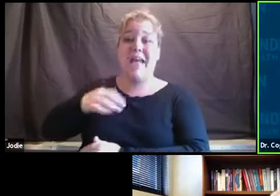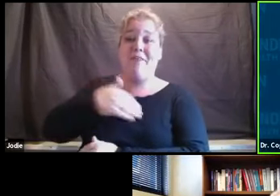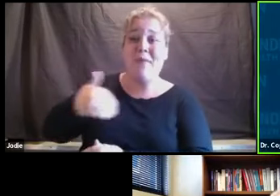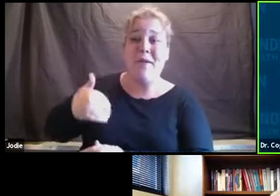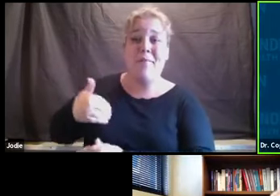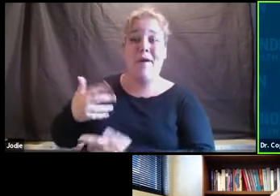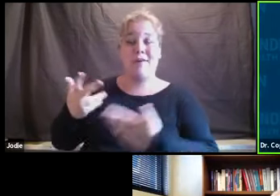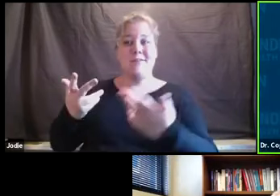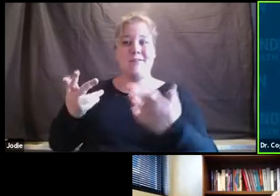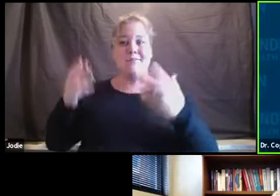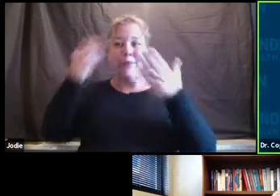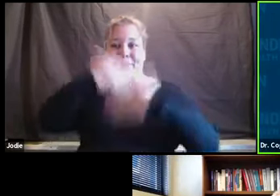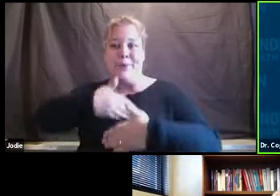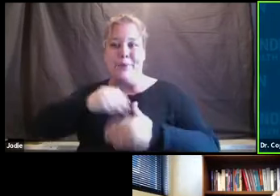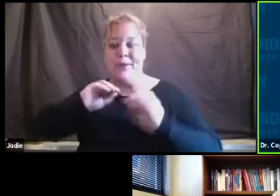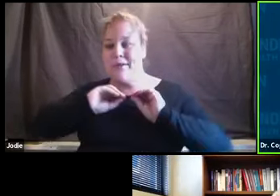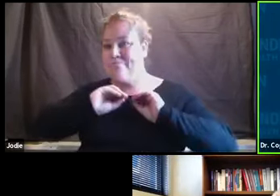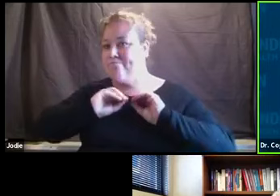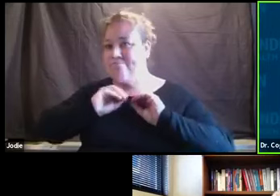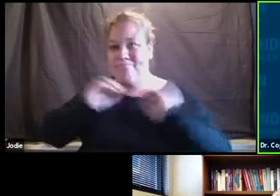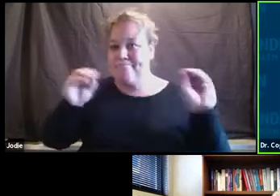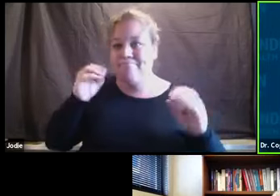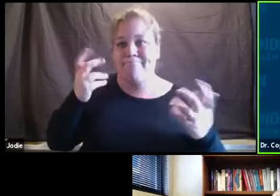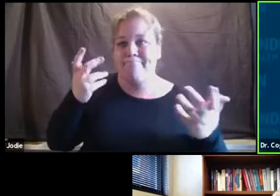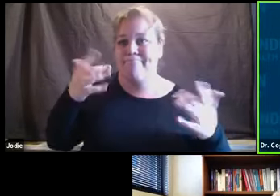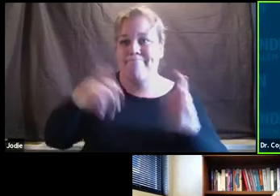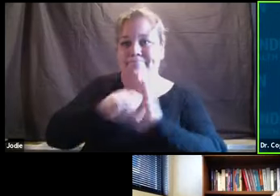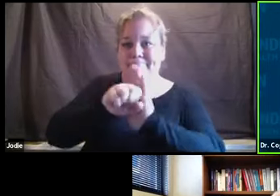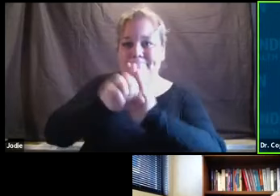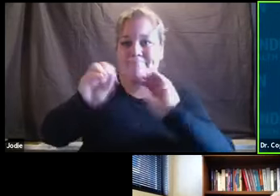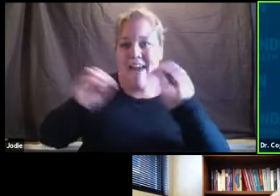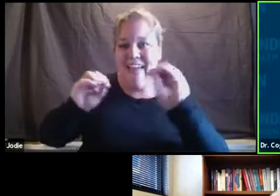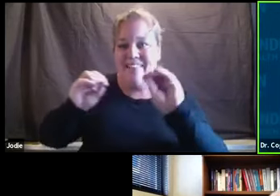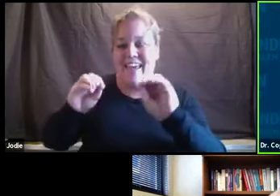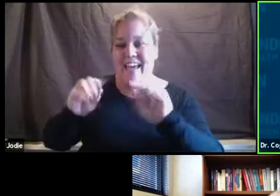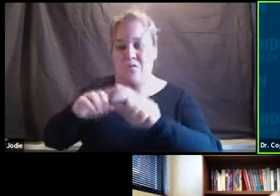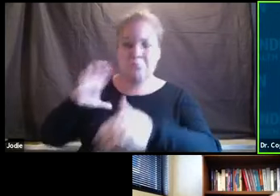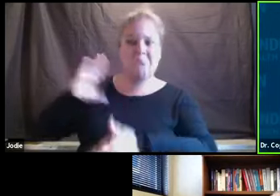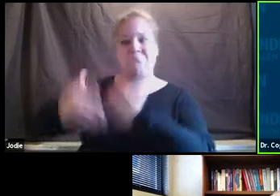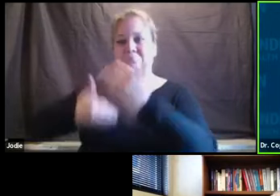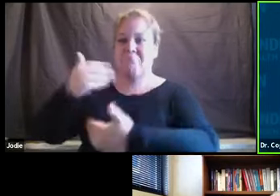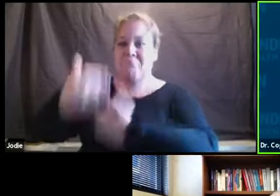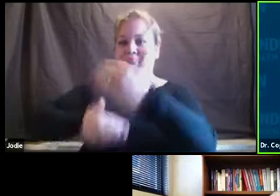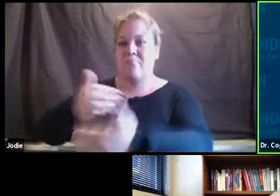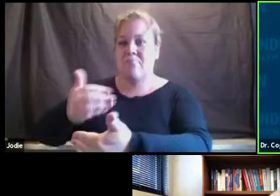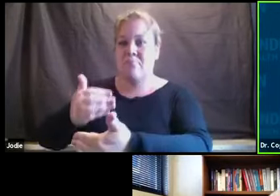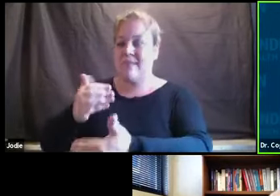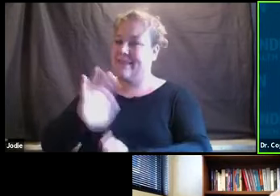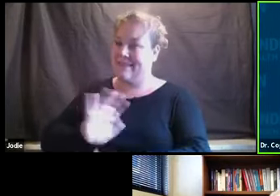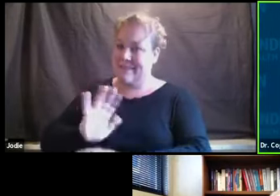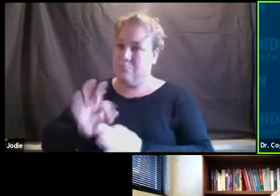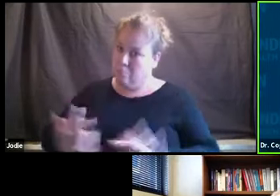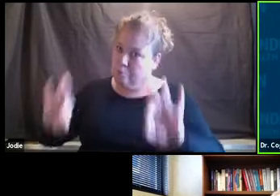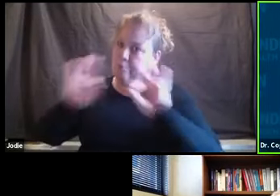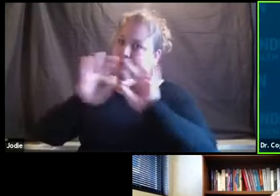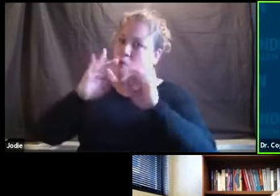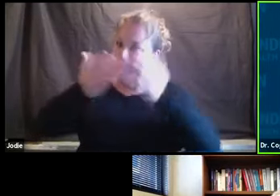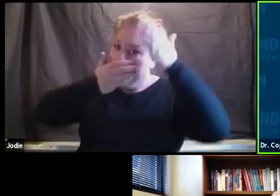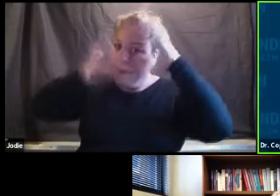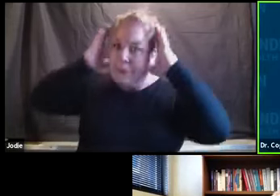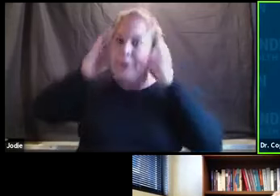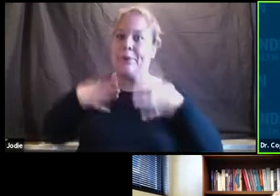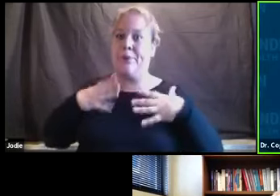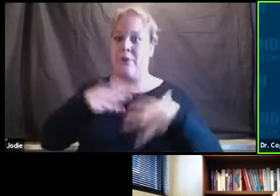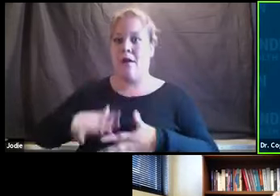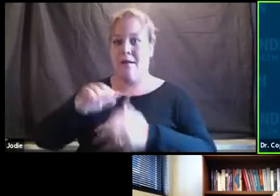not inadvertently transmitting COVID to the residents of the facility. So I can reassure everyone that is